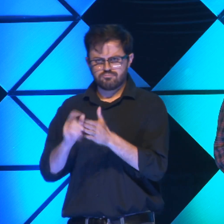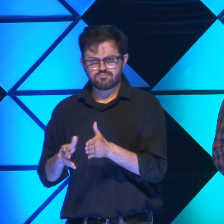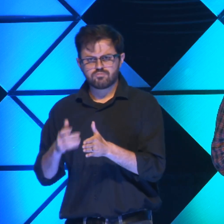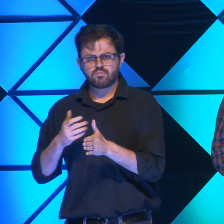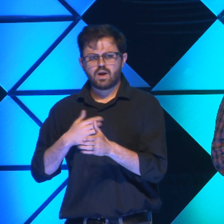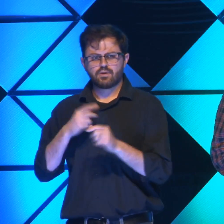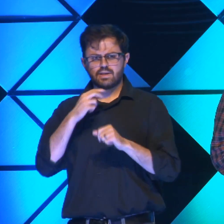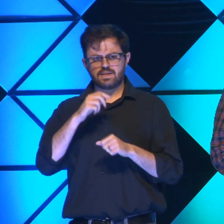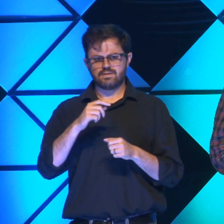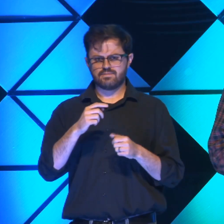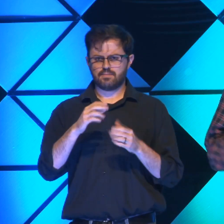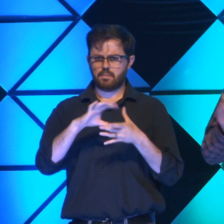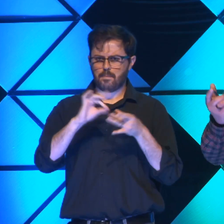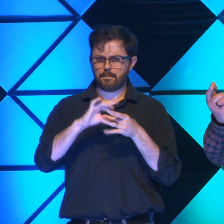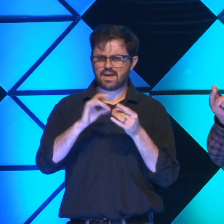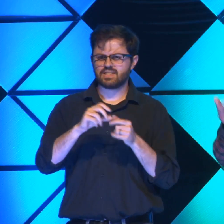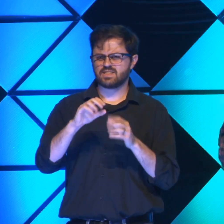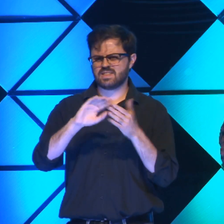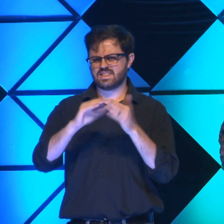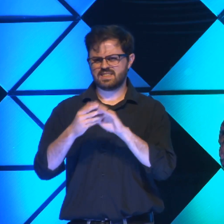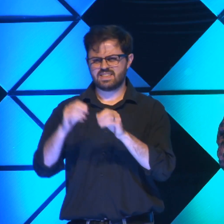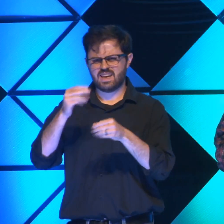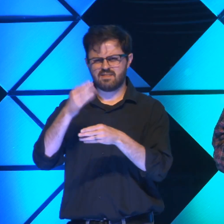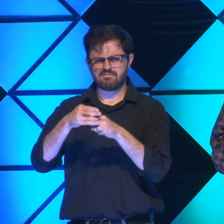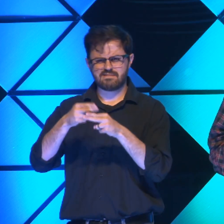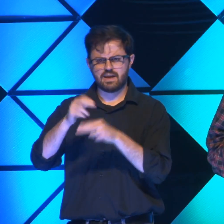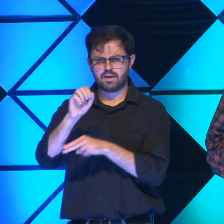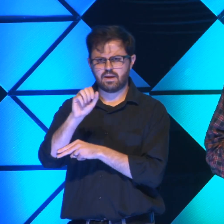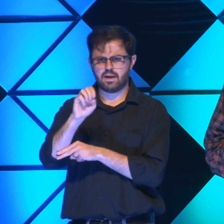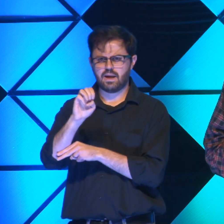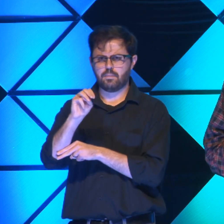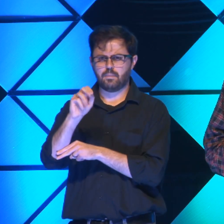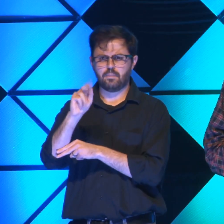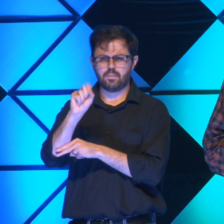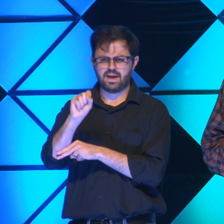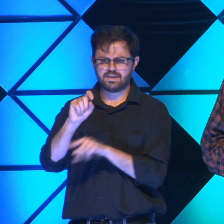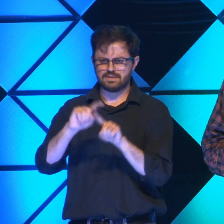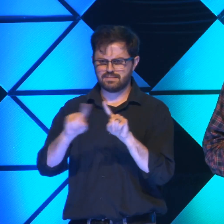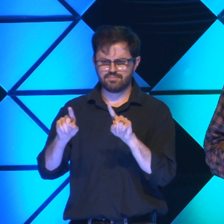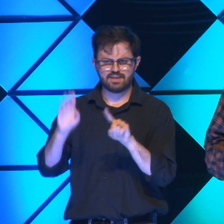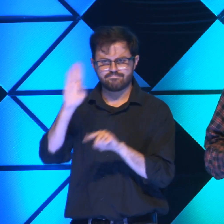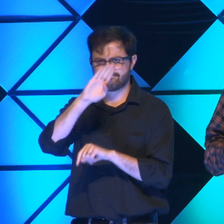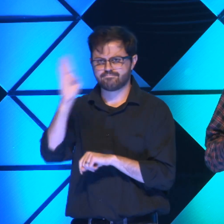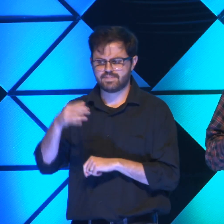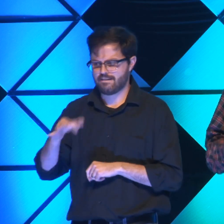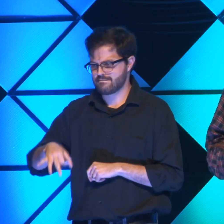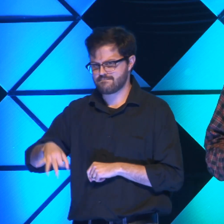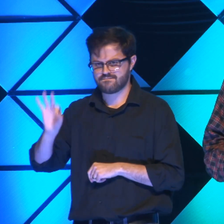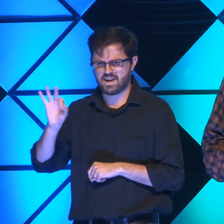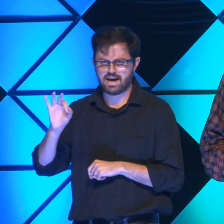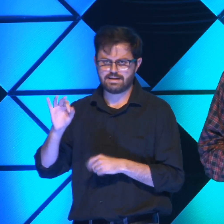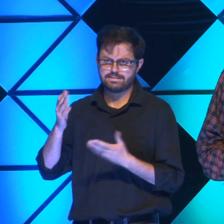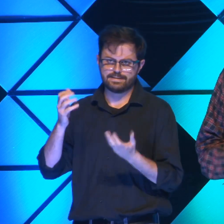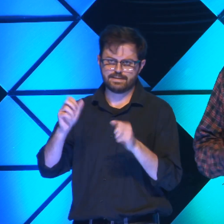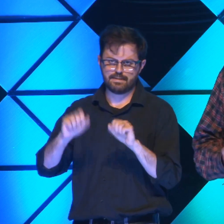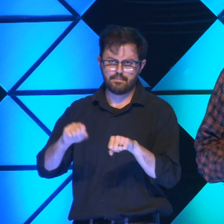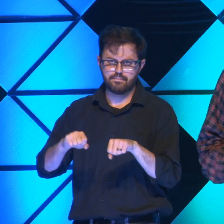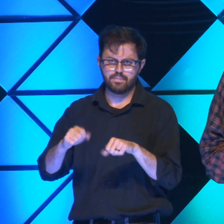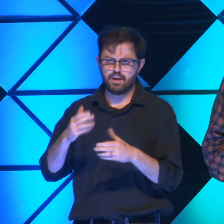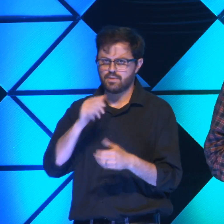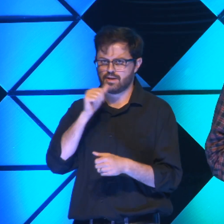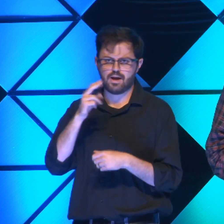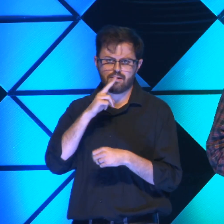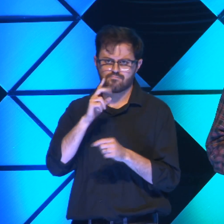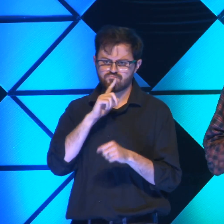Emmaus on a map. There's no ruins that have been uncovered. In this story, one of the disciples is